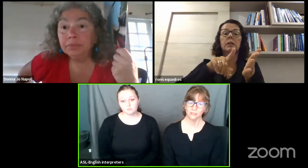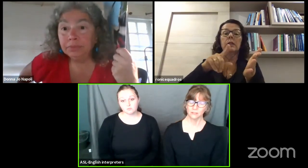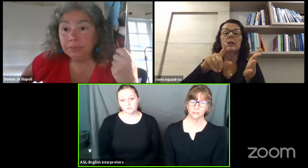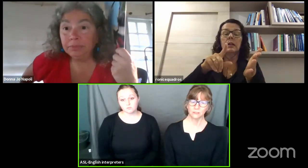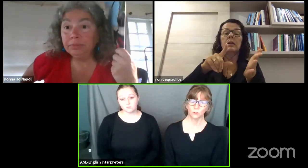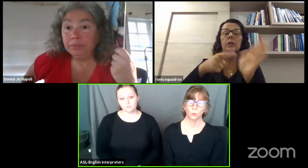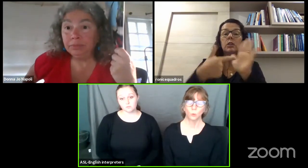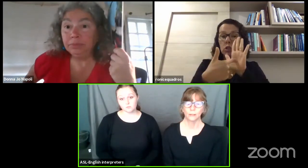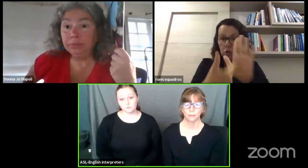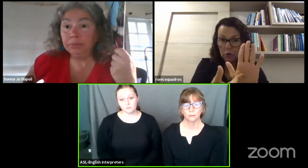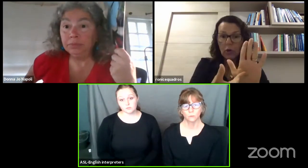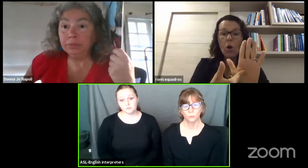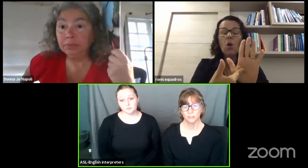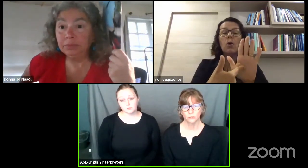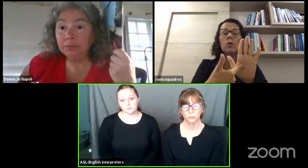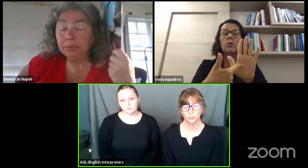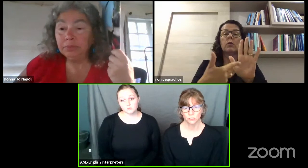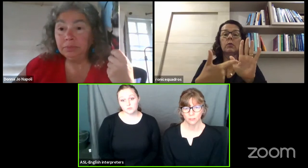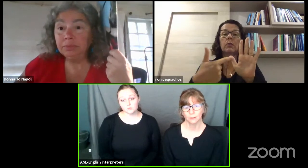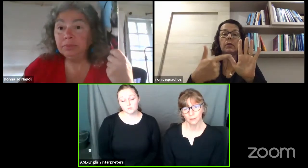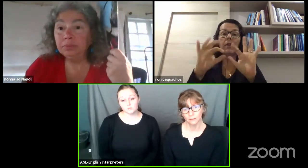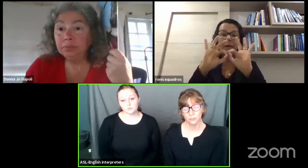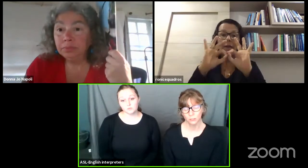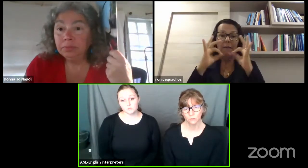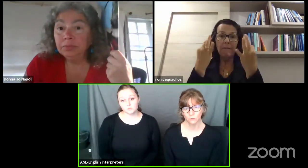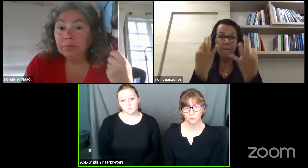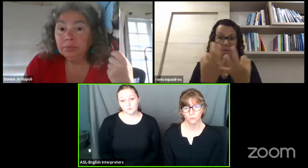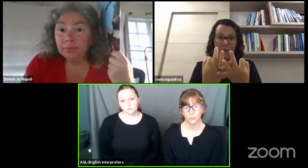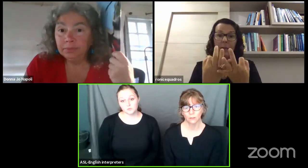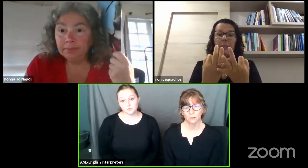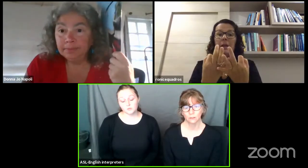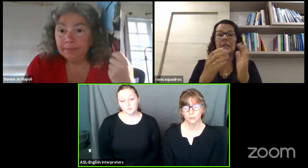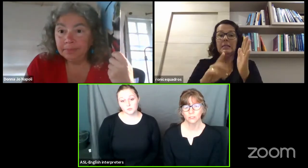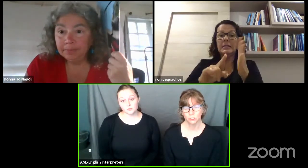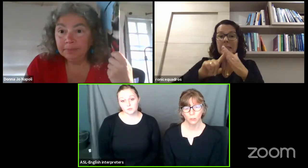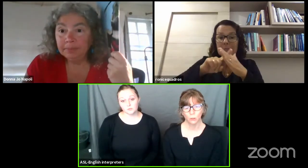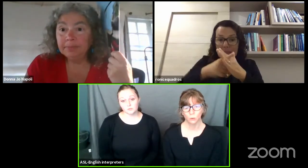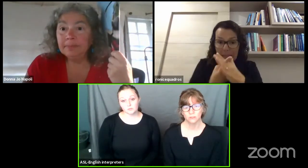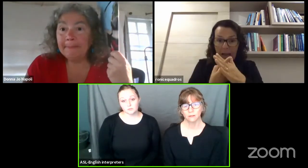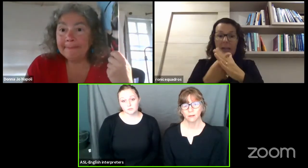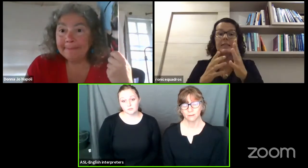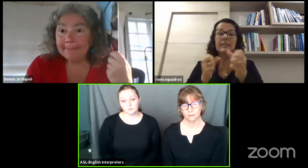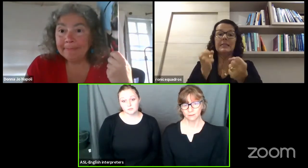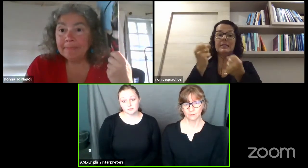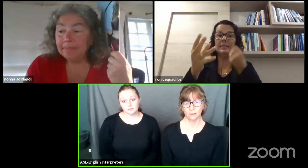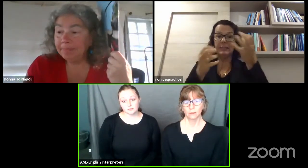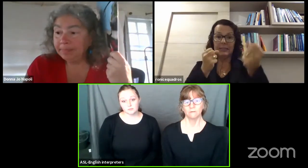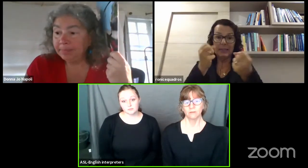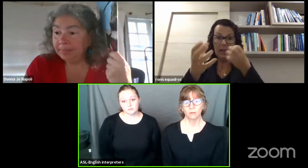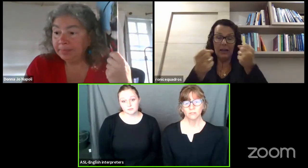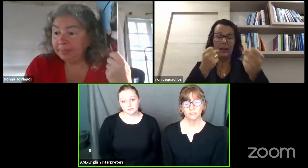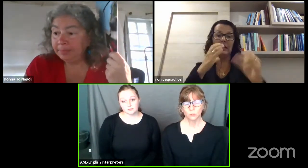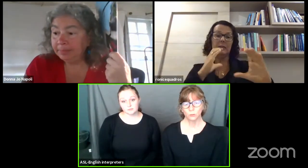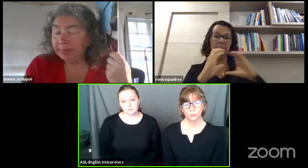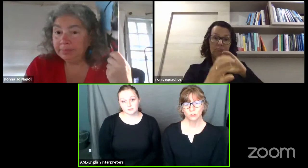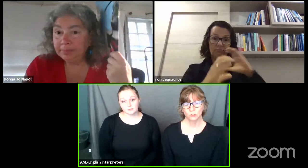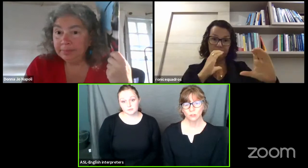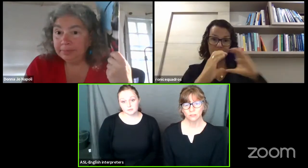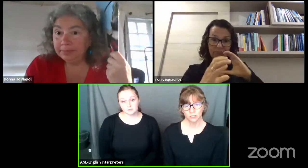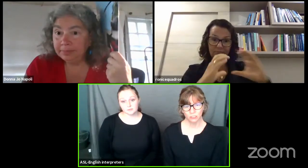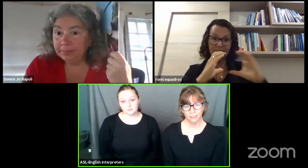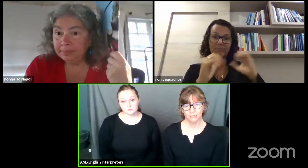Yeah, that's a good point. Research, again, clearly shows that families